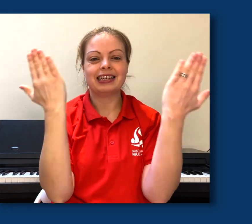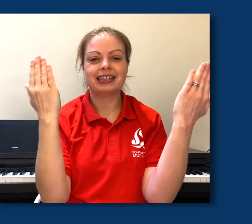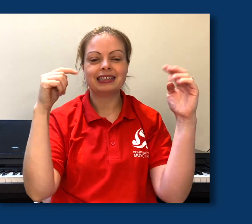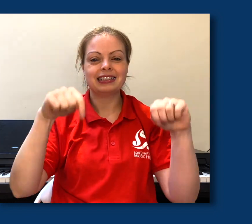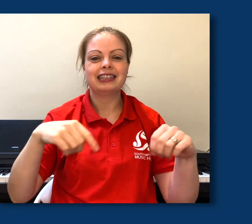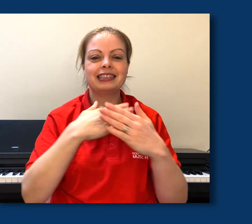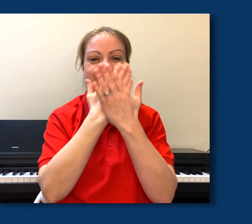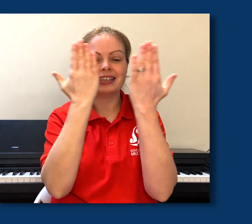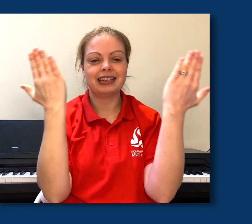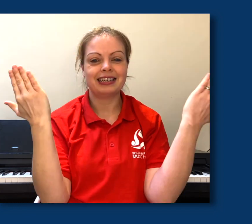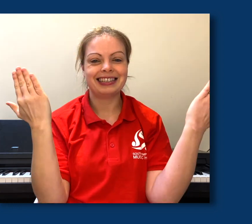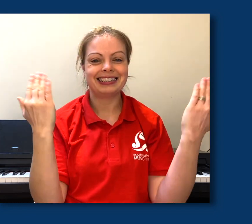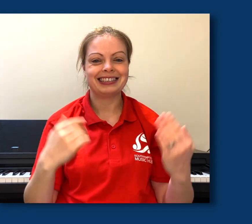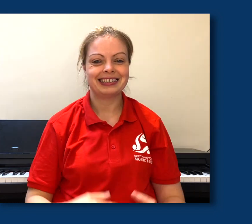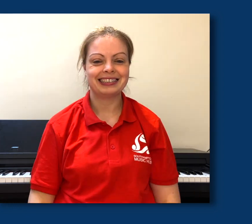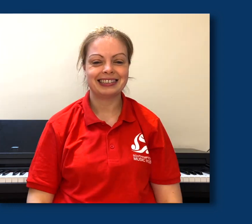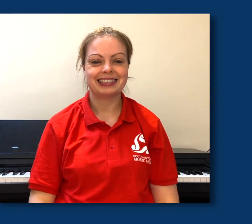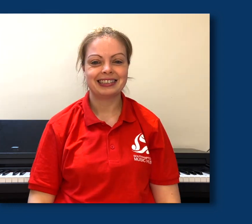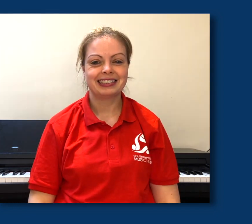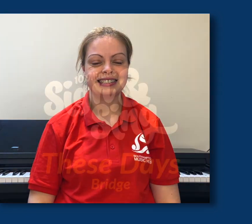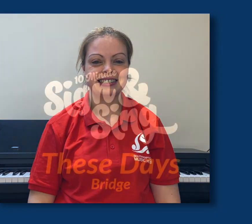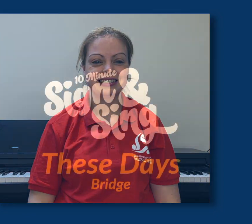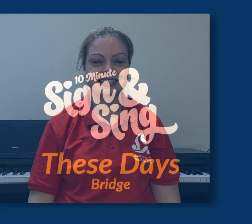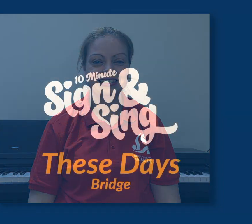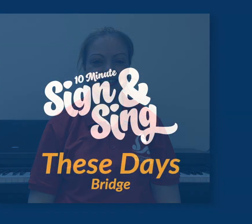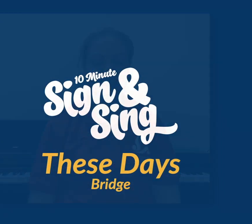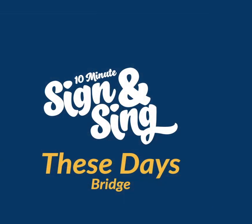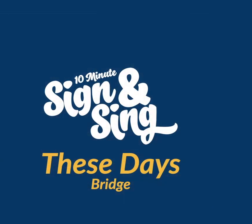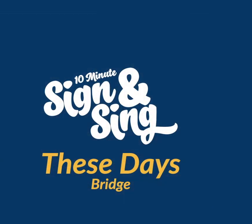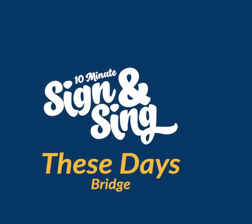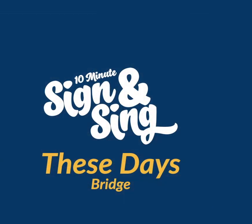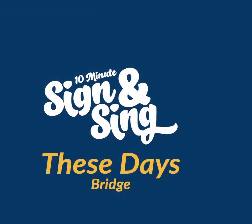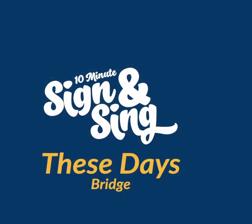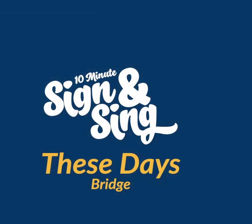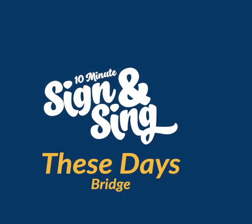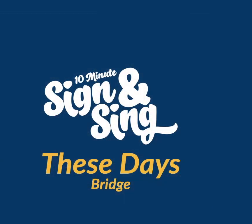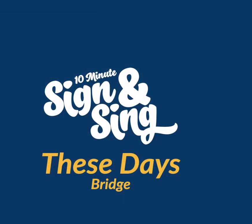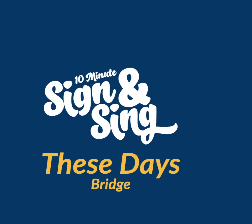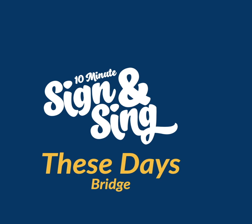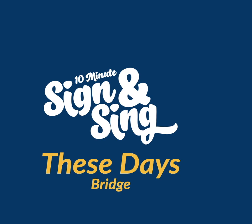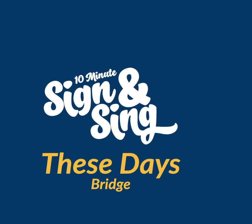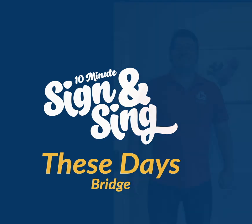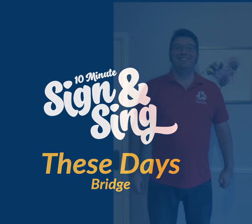These days, these days. 3 years of ups and downs.